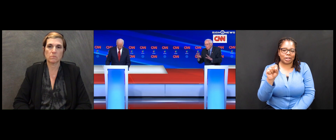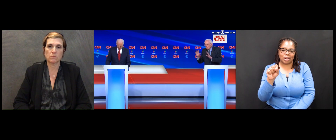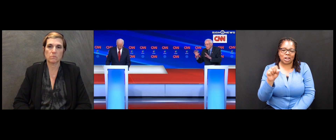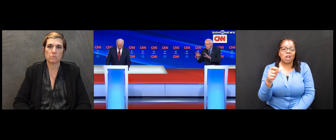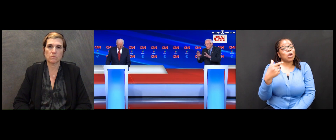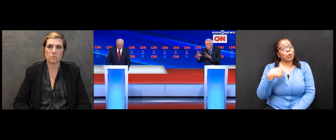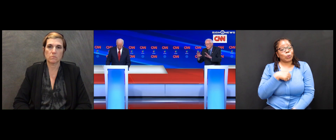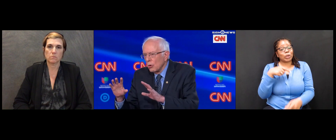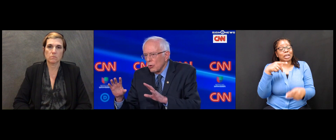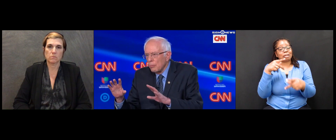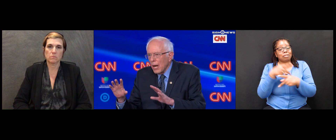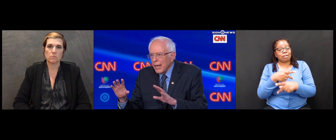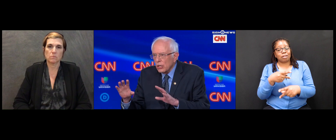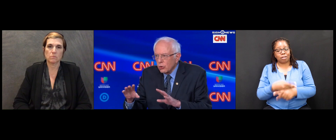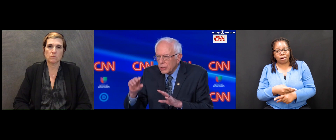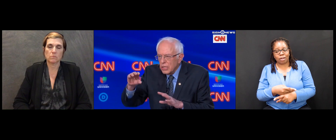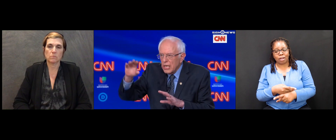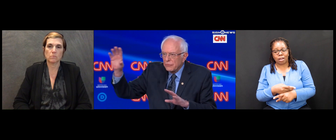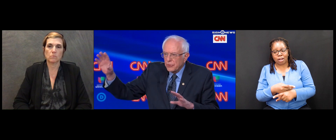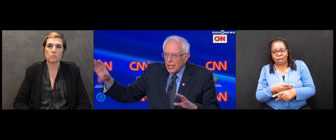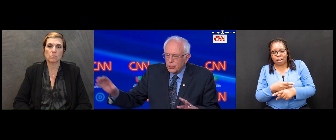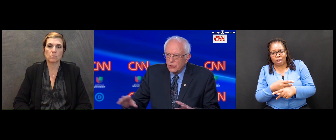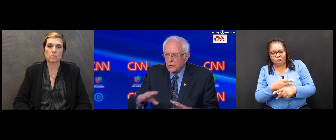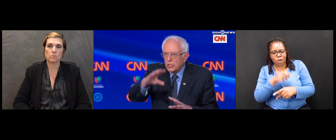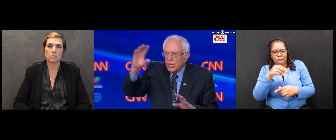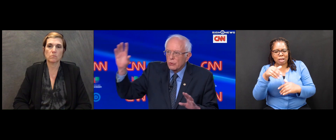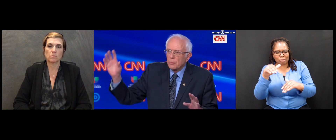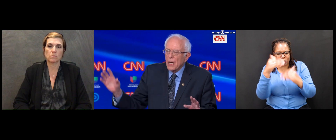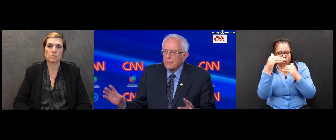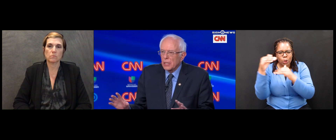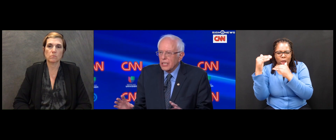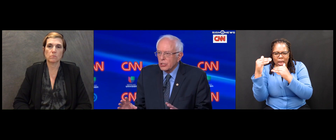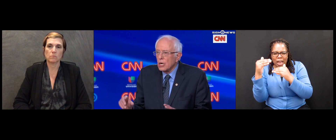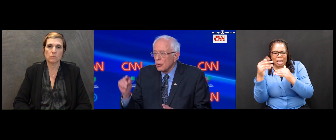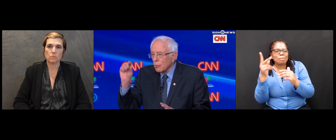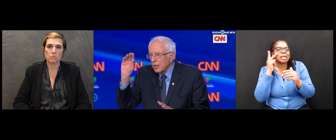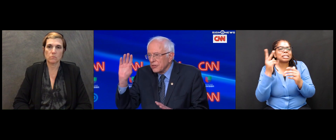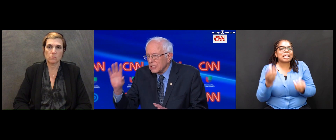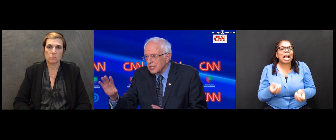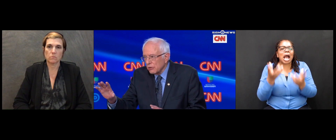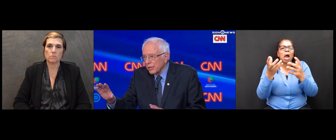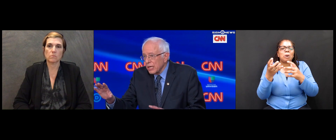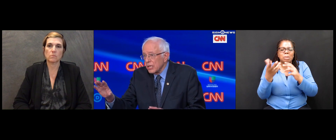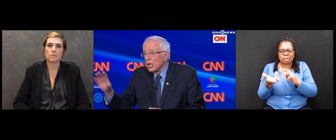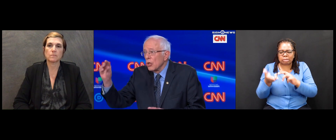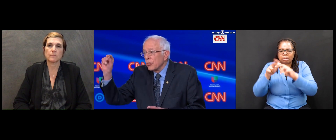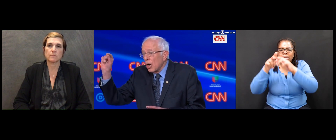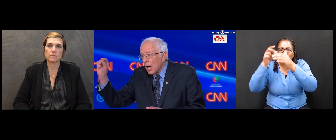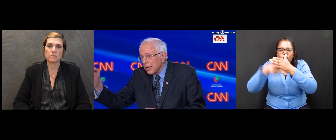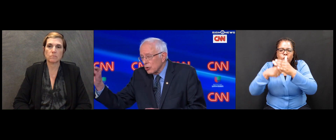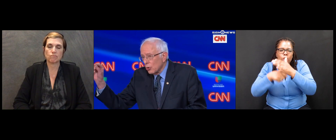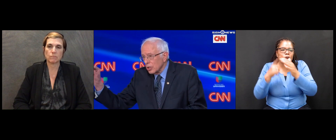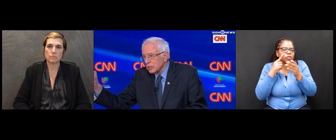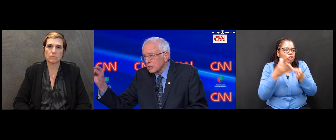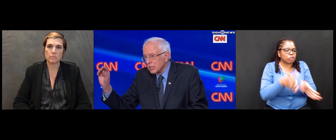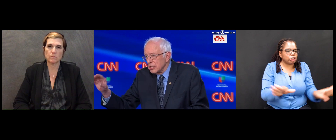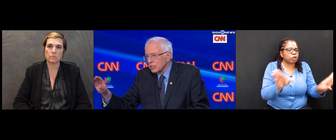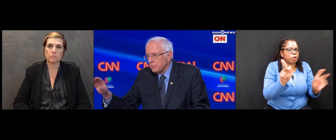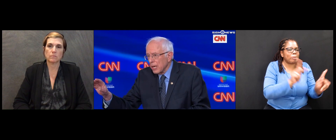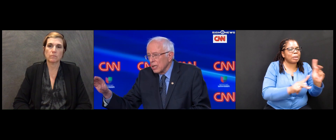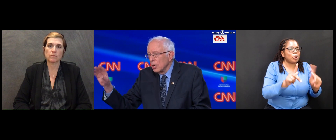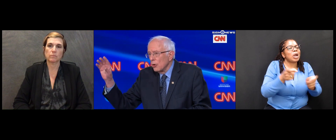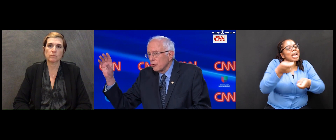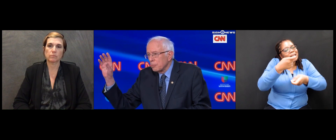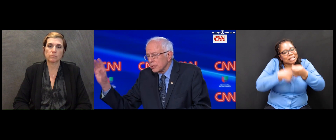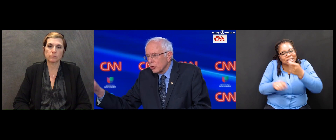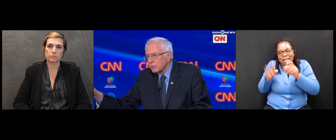determine COLAs by looking at inflation for the general population rather than segregating the higher costs that seniors